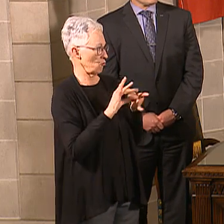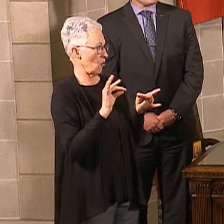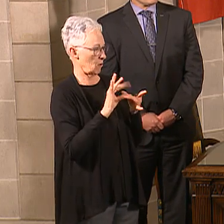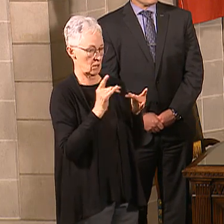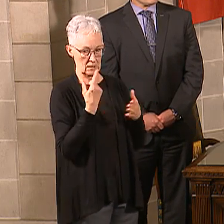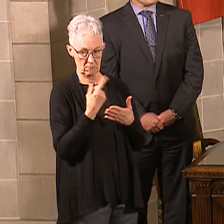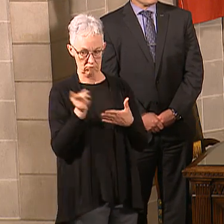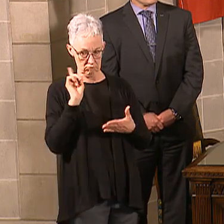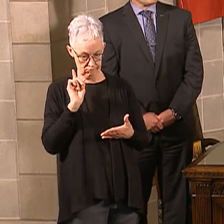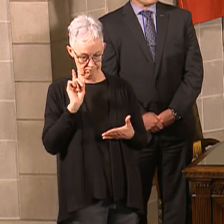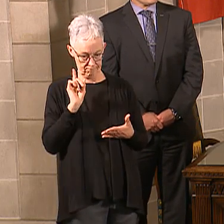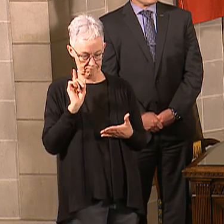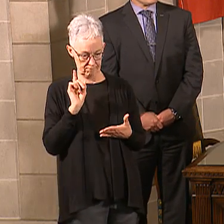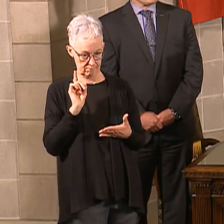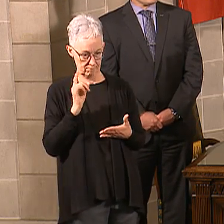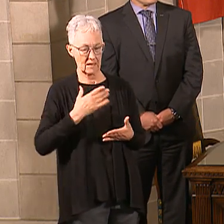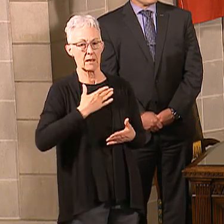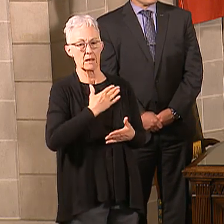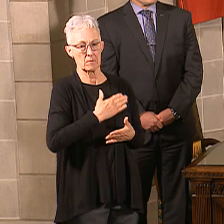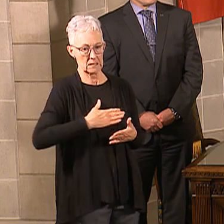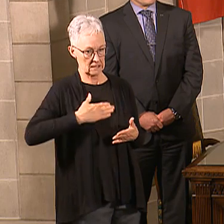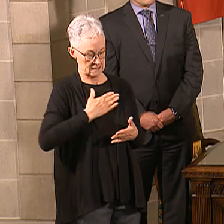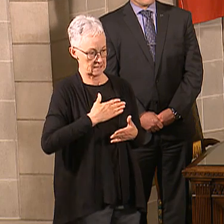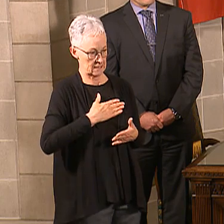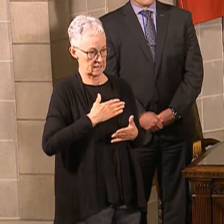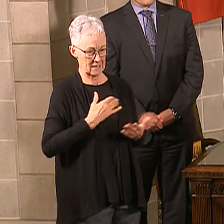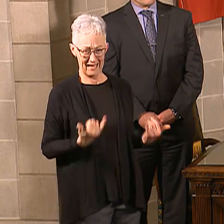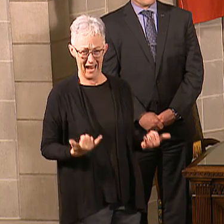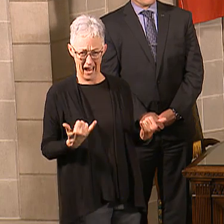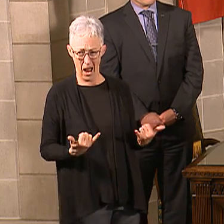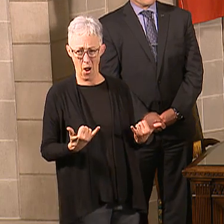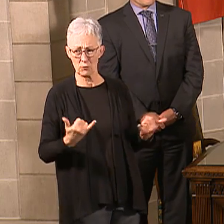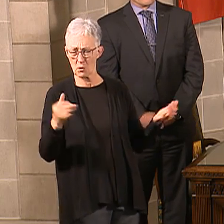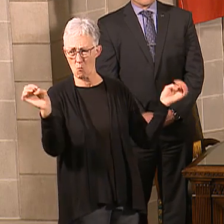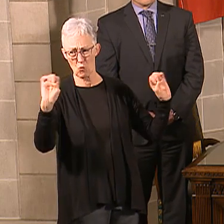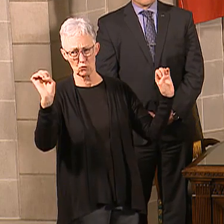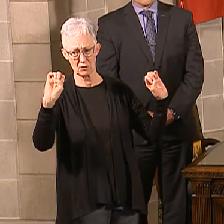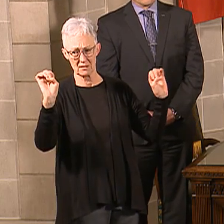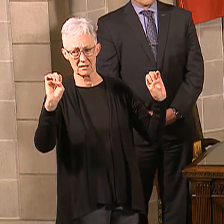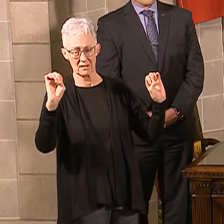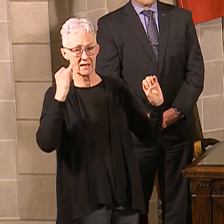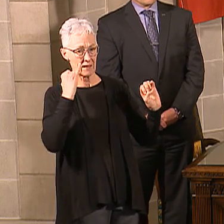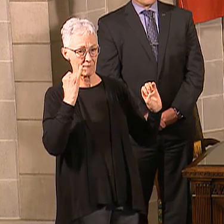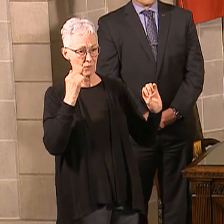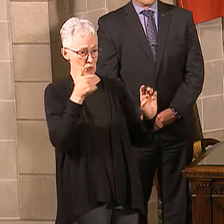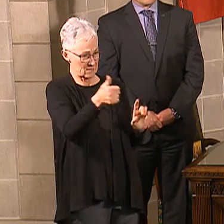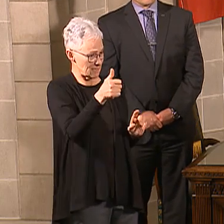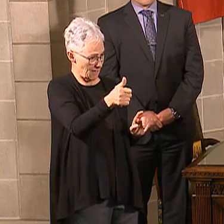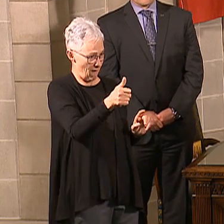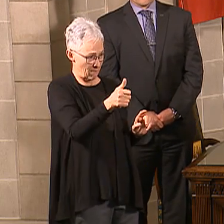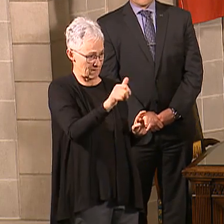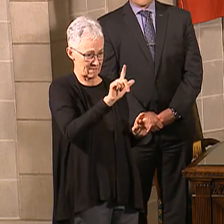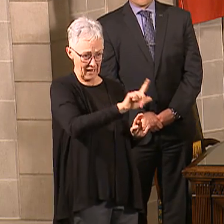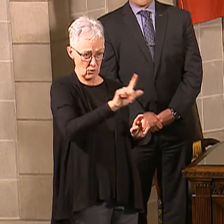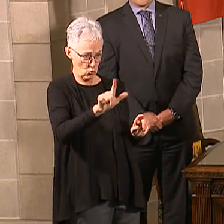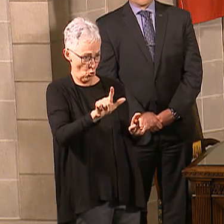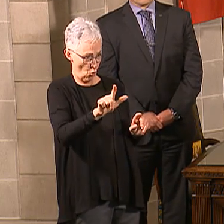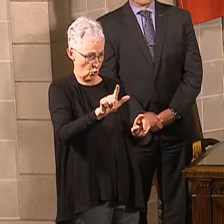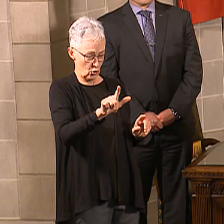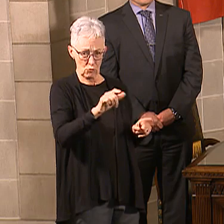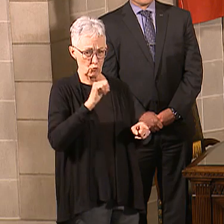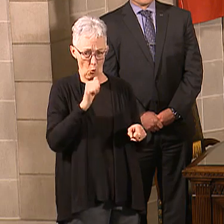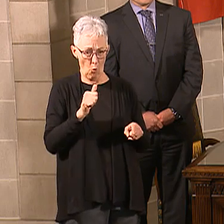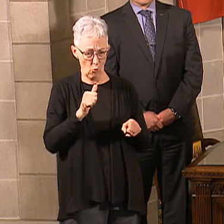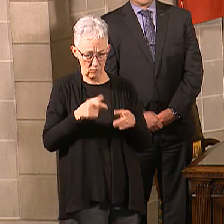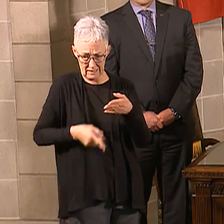asked this question, please, it's a public emergency. If you're a landlord, this is not the time to be evicting people from